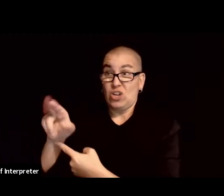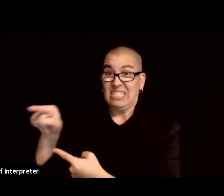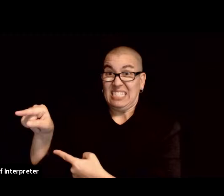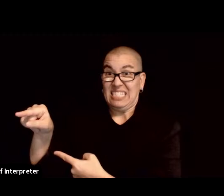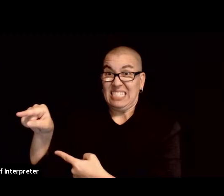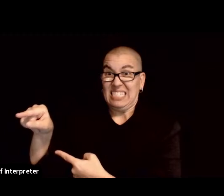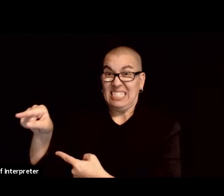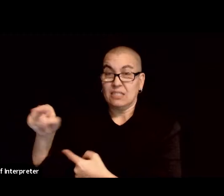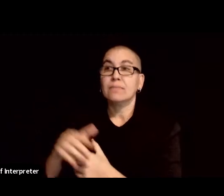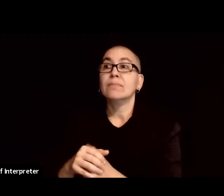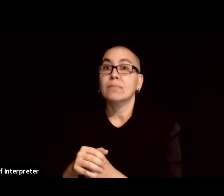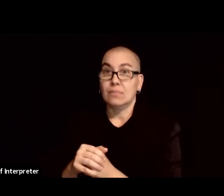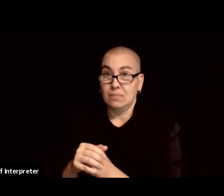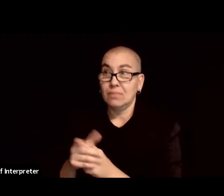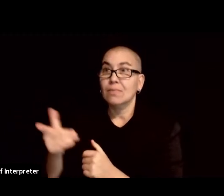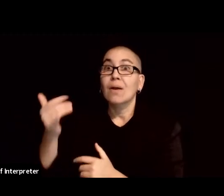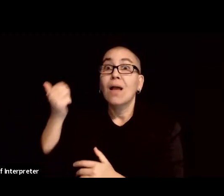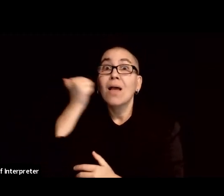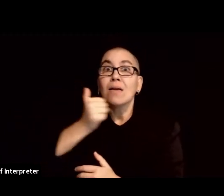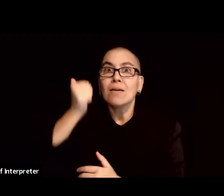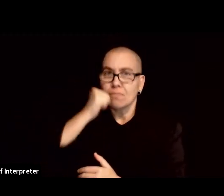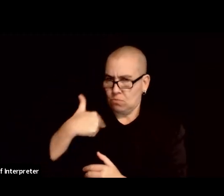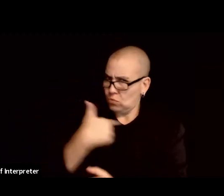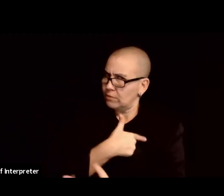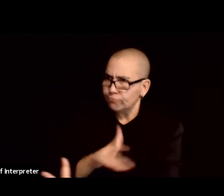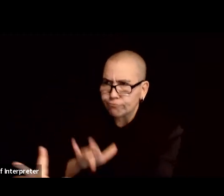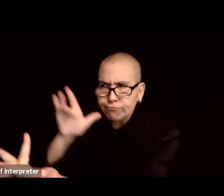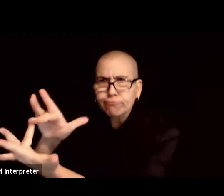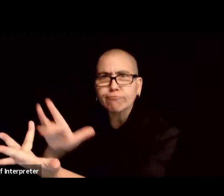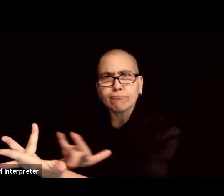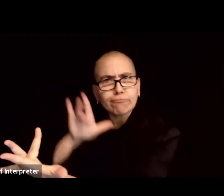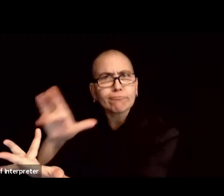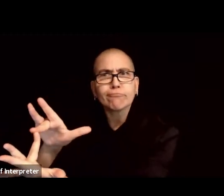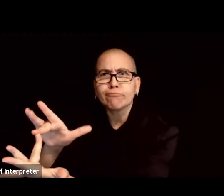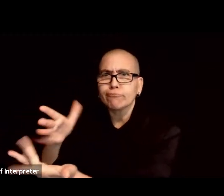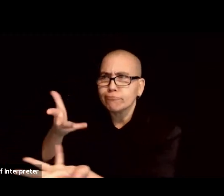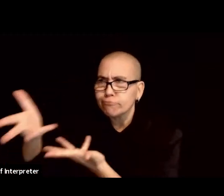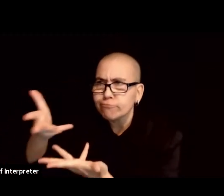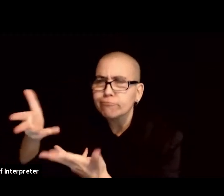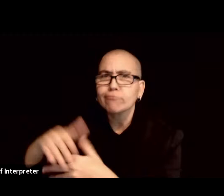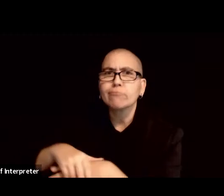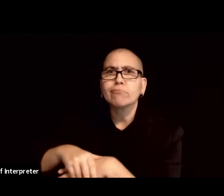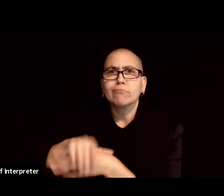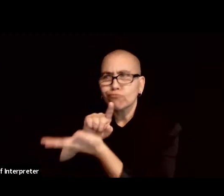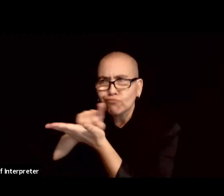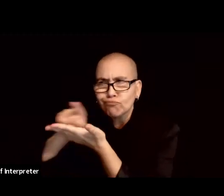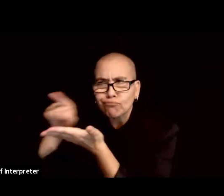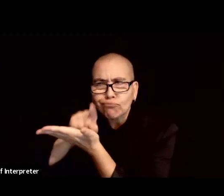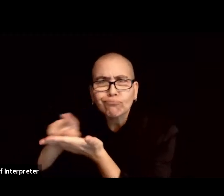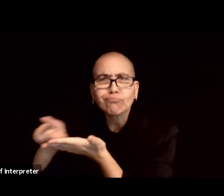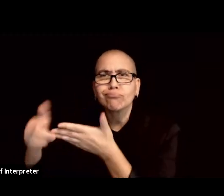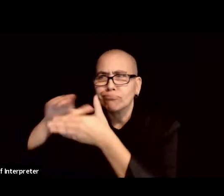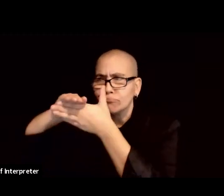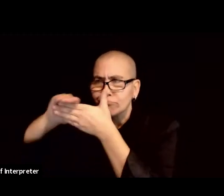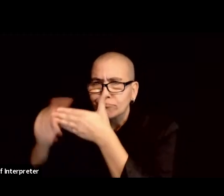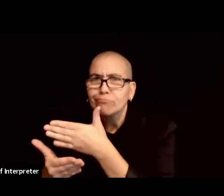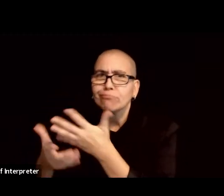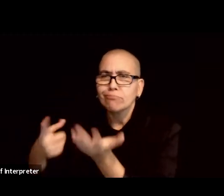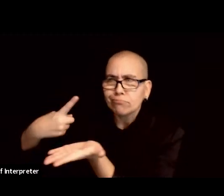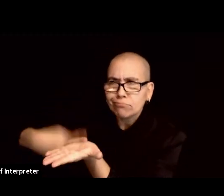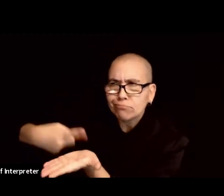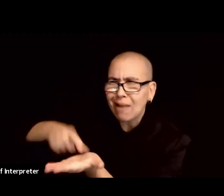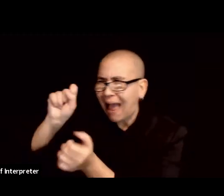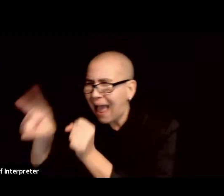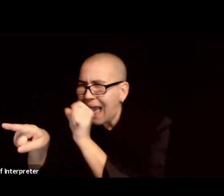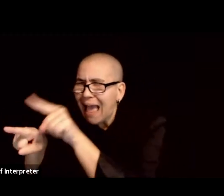weekend to look at the situation. And, what we see is that we see cases